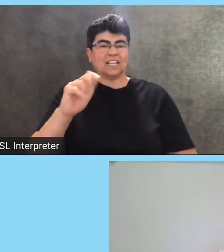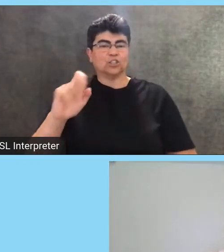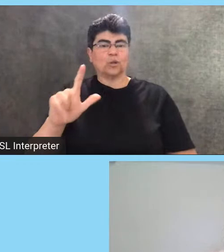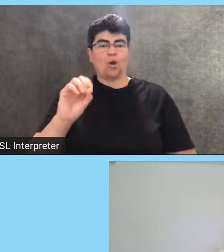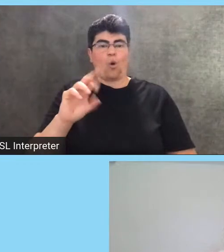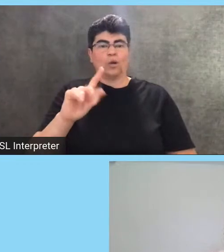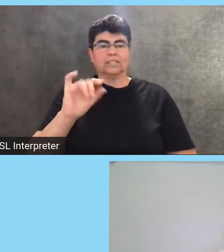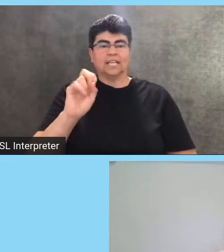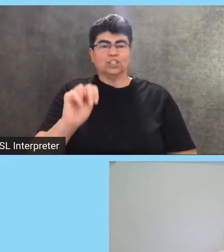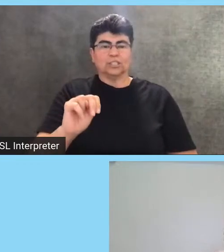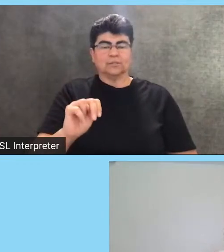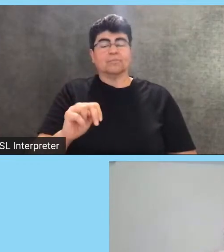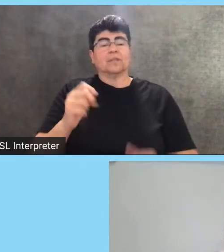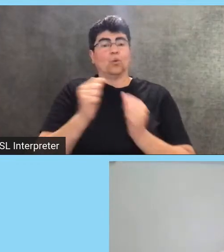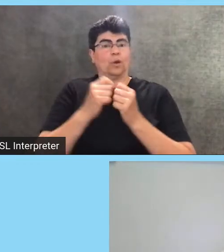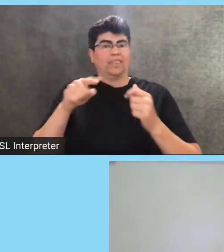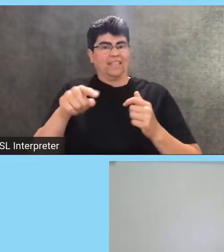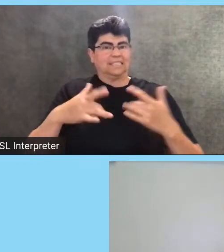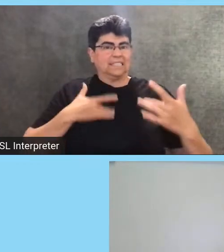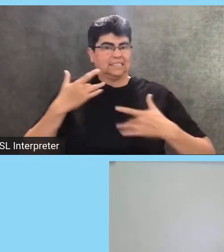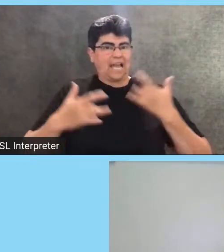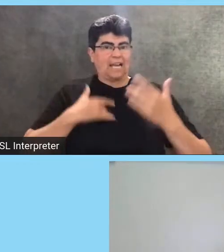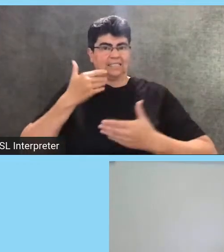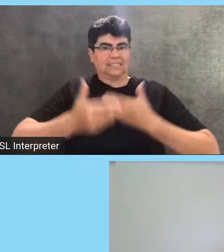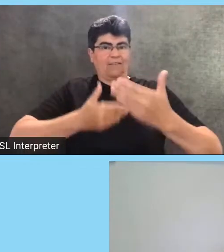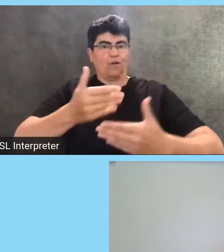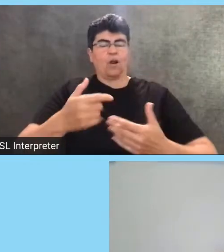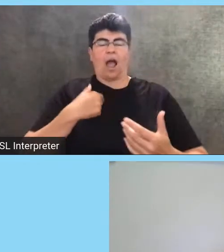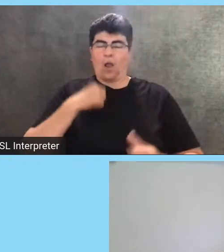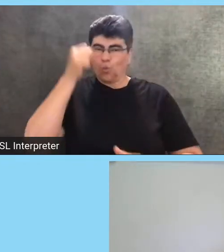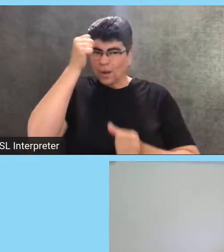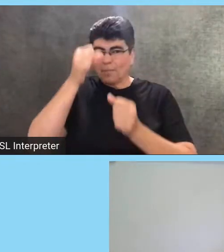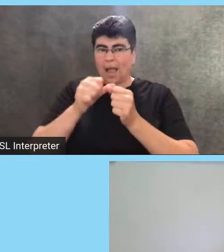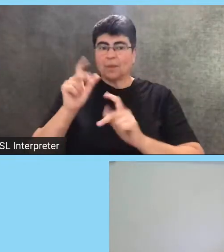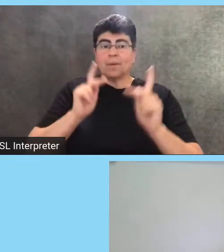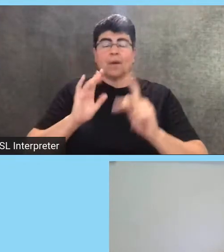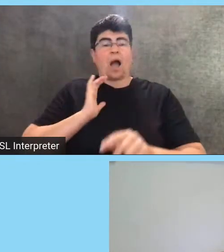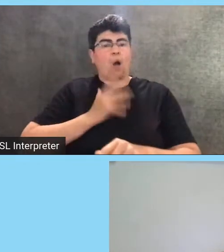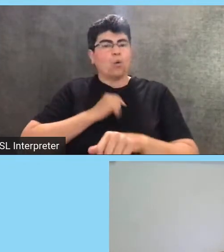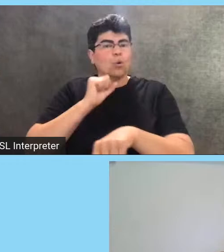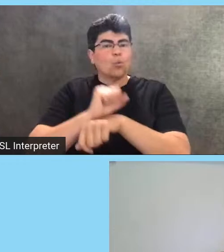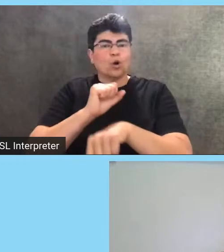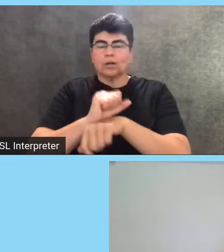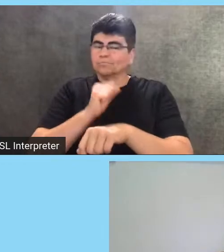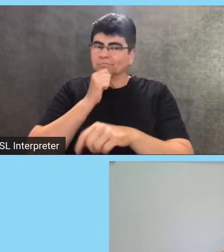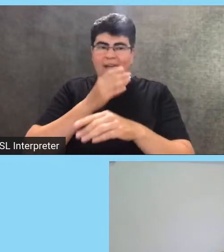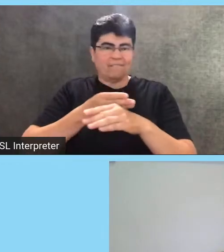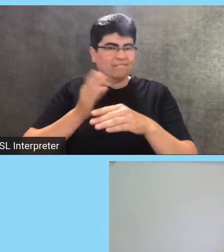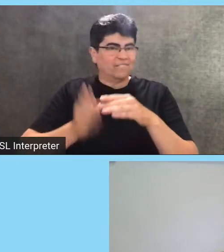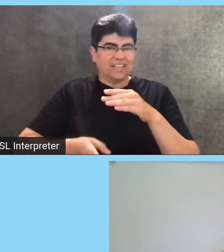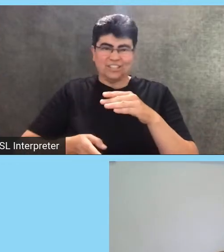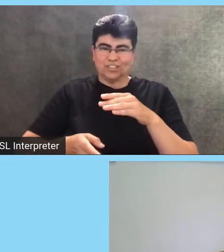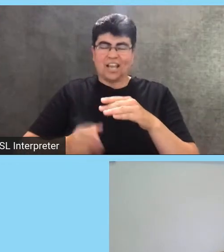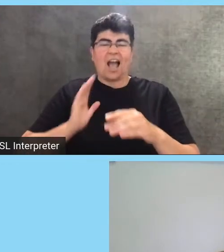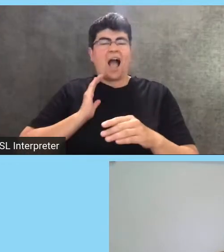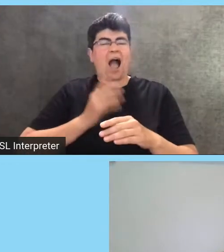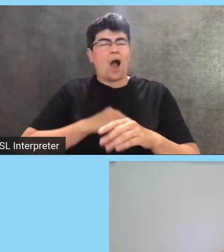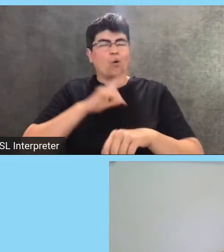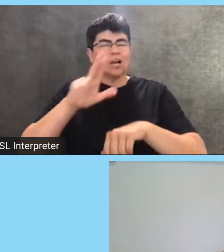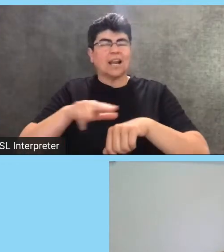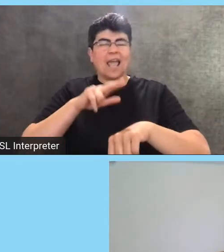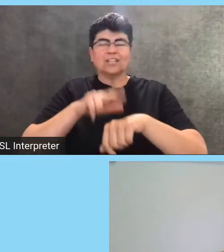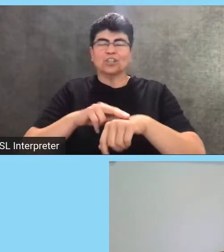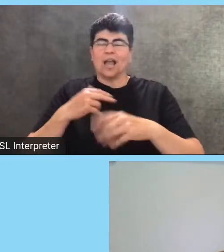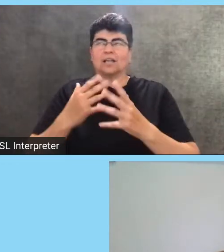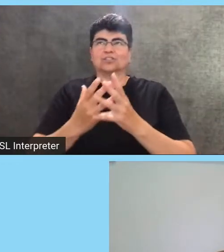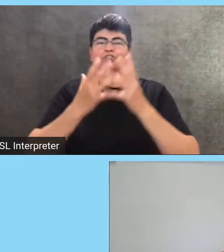With this exciting step forward, I must also remind folks that our work is not finished. Our nation has so much to